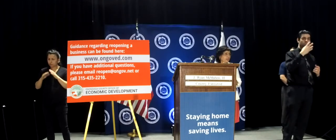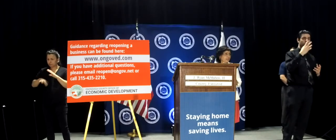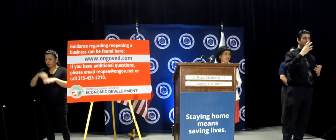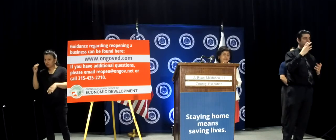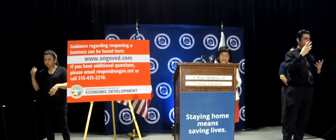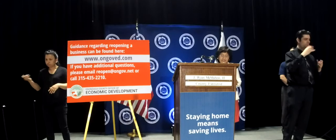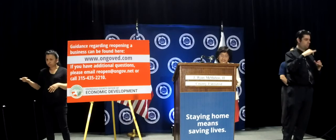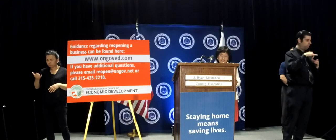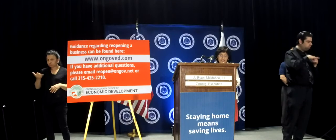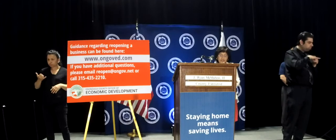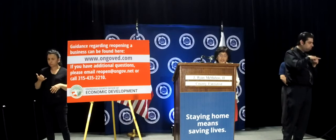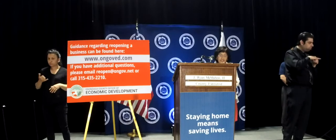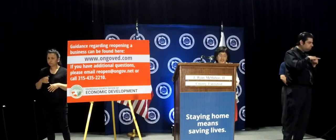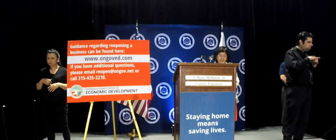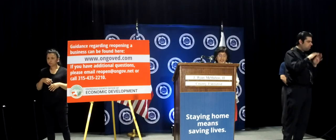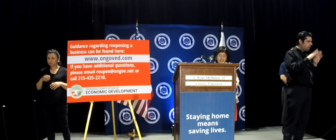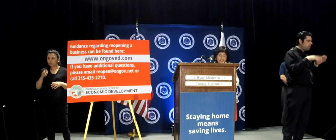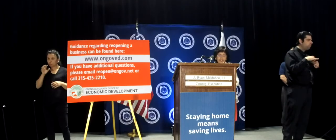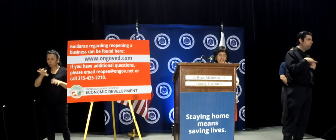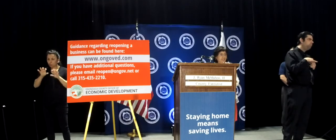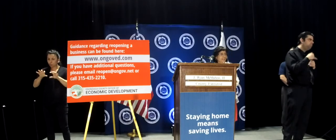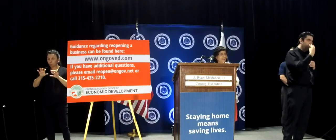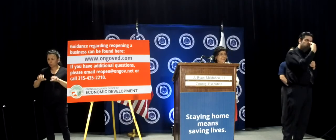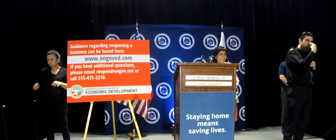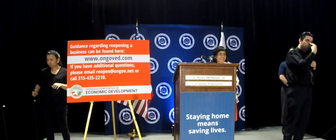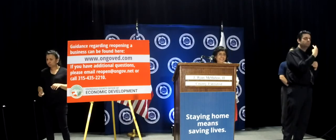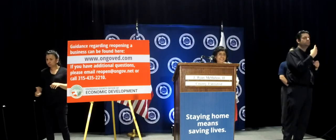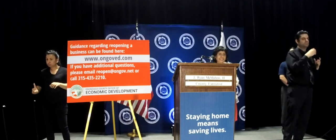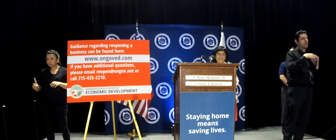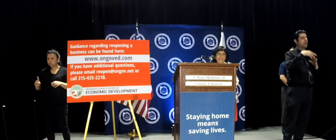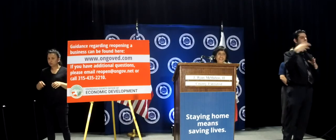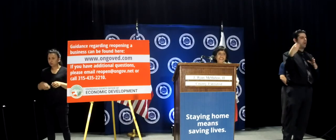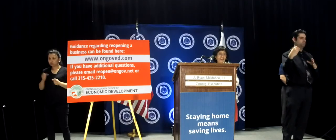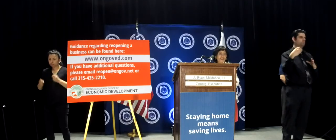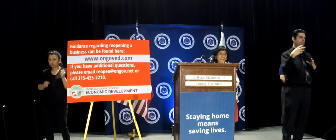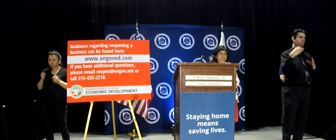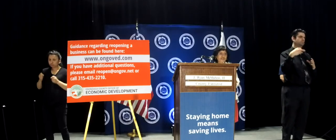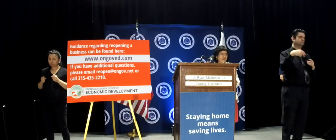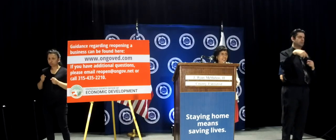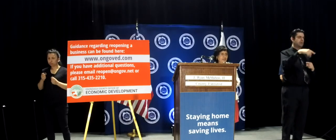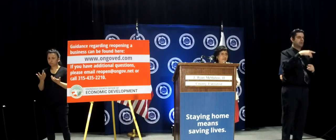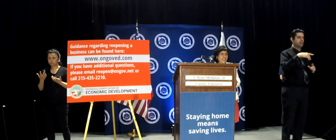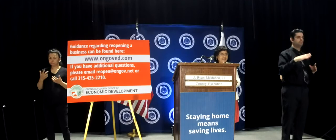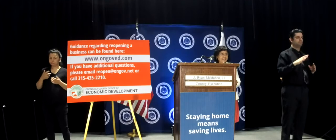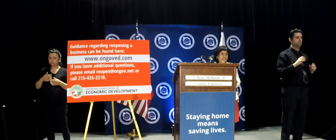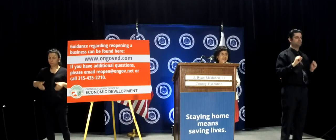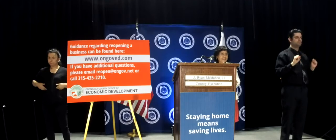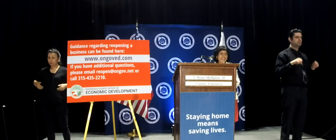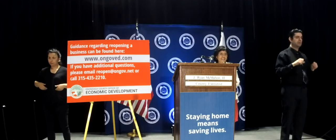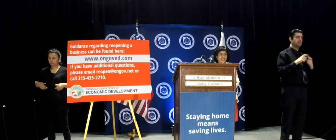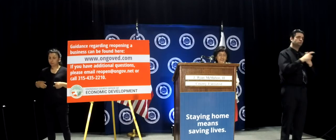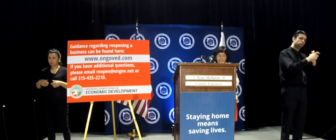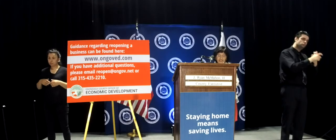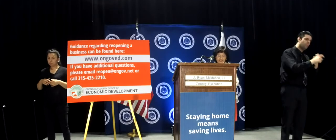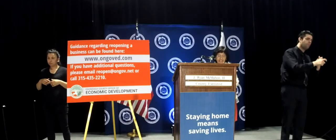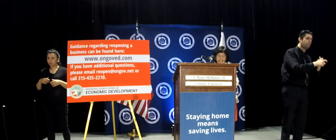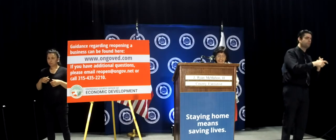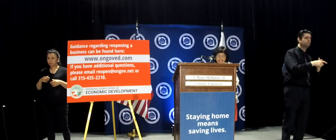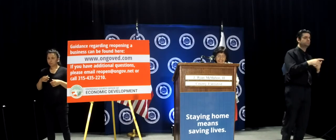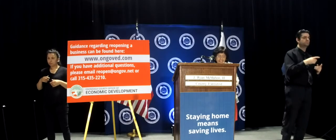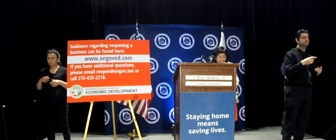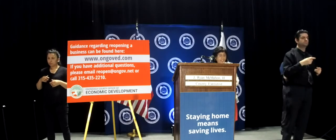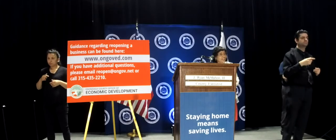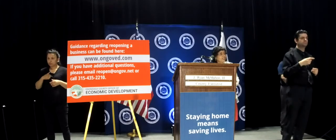your dog, you can jog, you can grill. Grilling is out there. I have to clean up my grill now and then try to think of